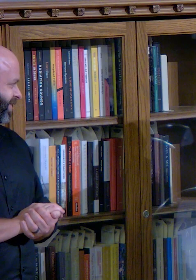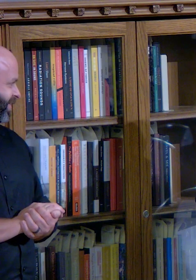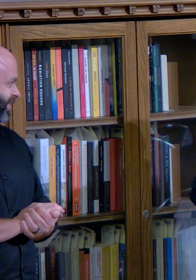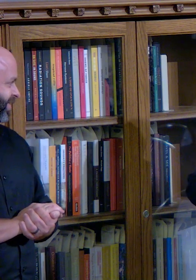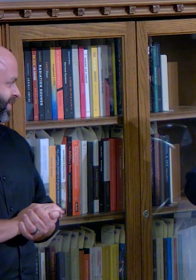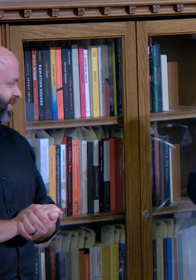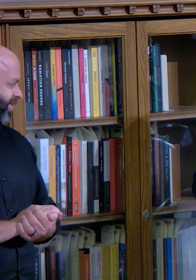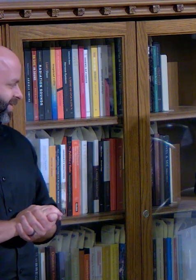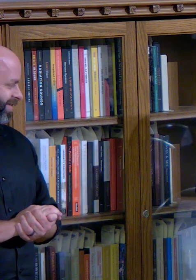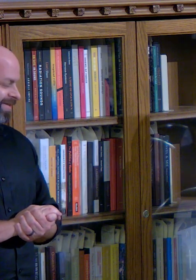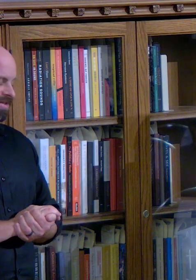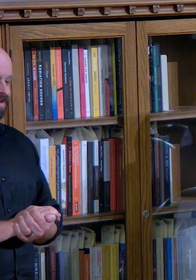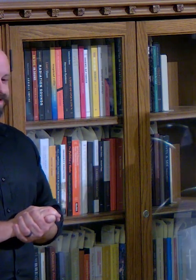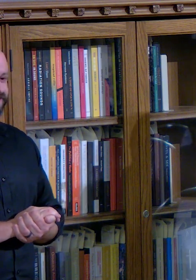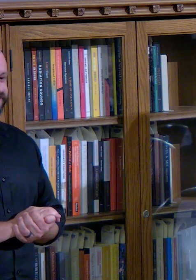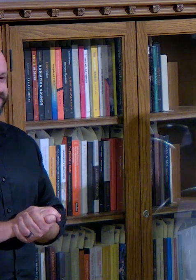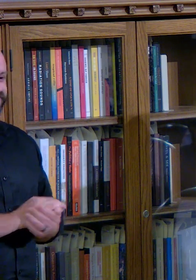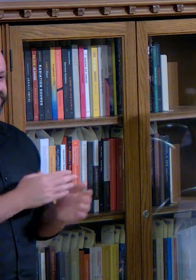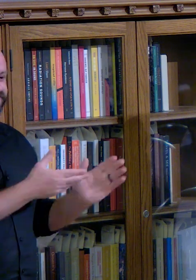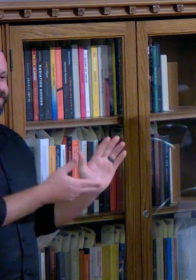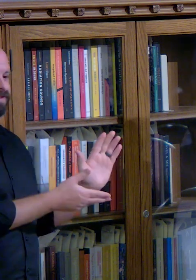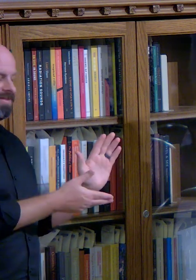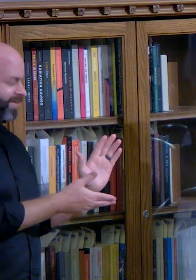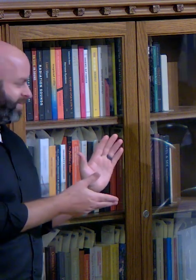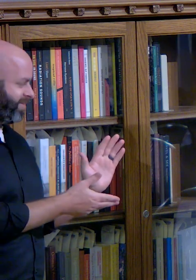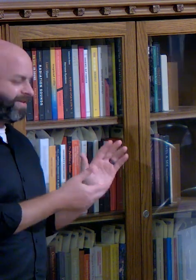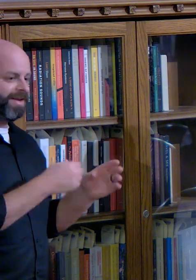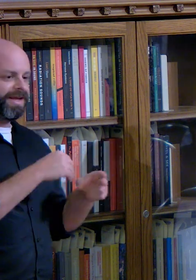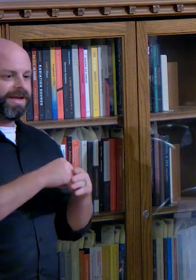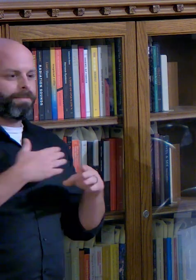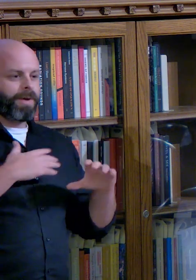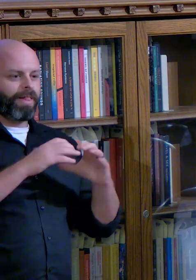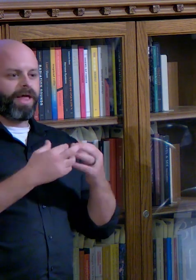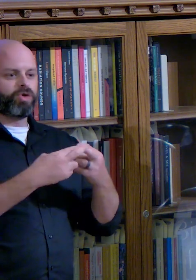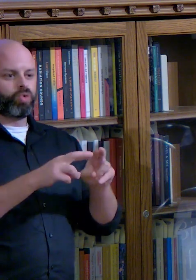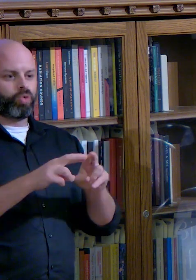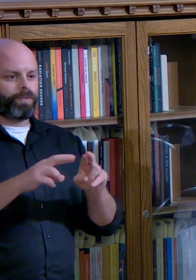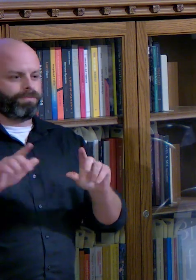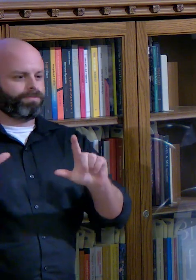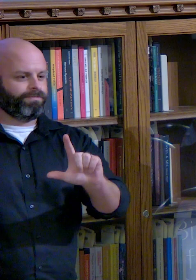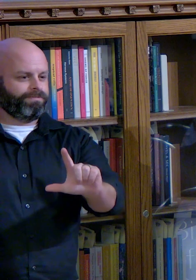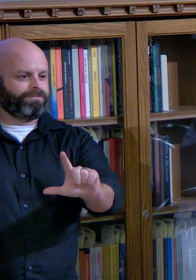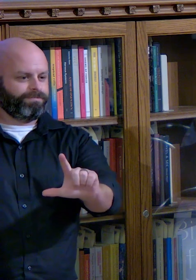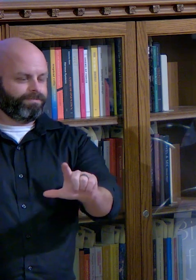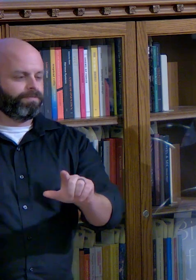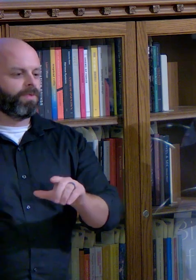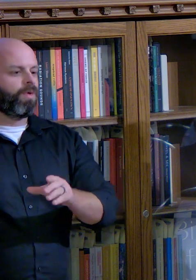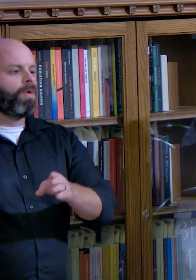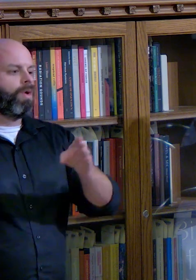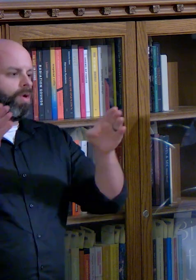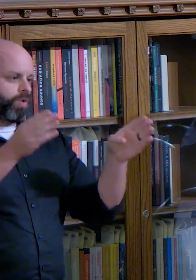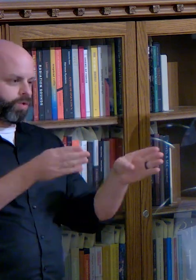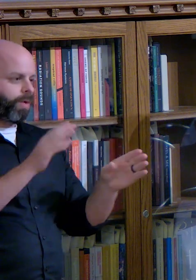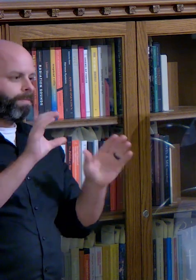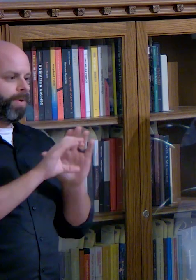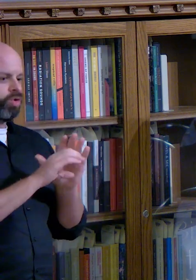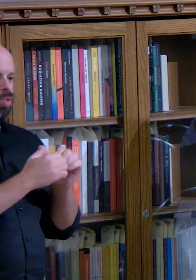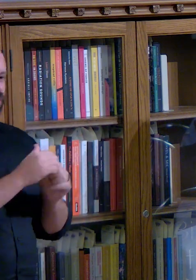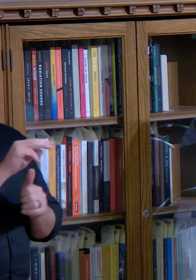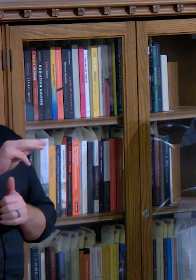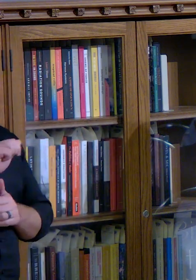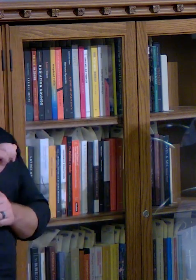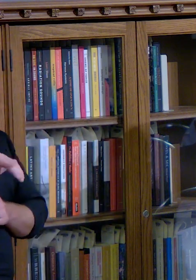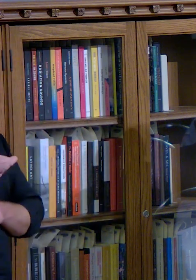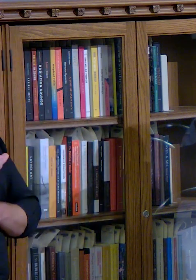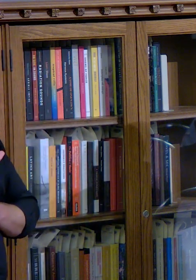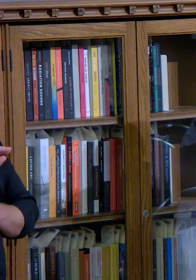treasure it actually it's actually sits in my classroom and I also have a picture with uh my Angelo